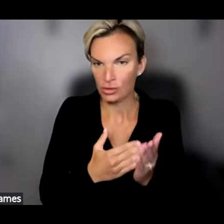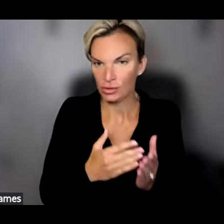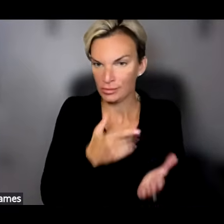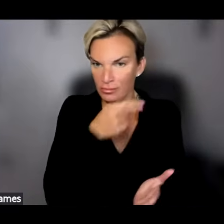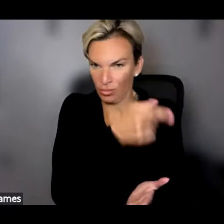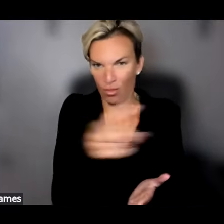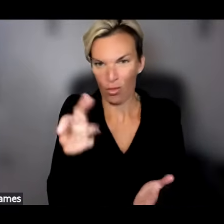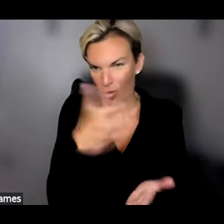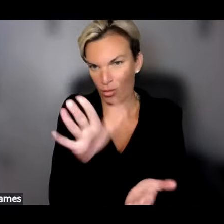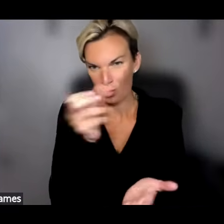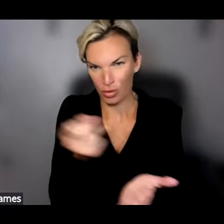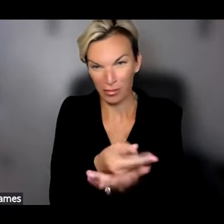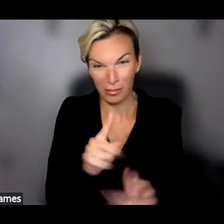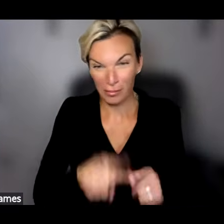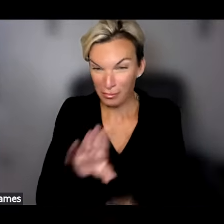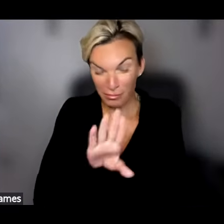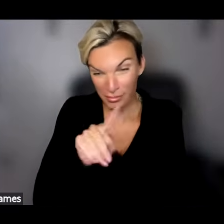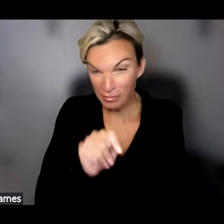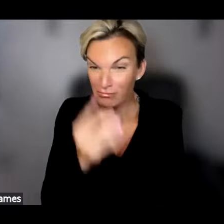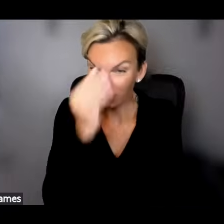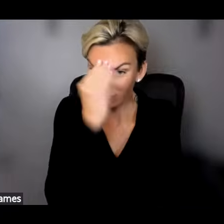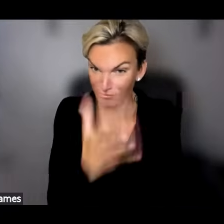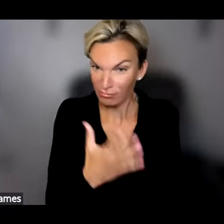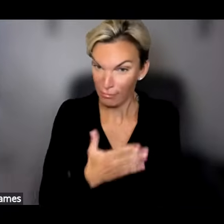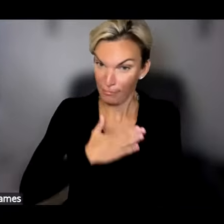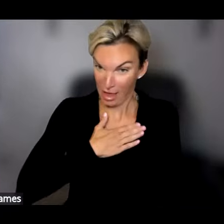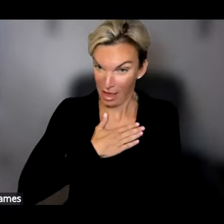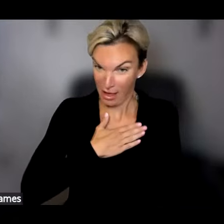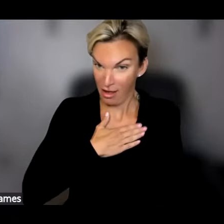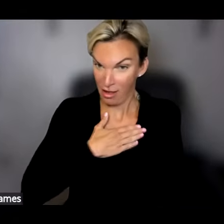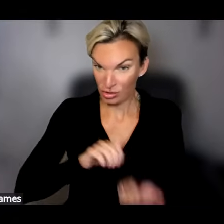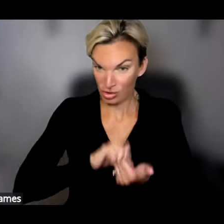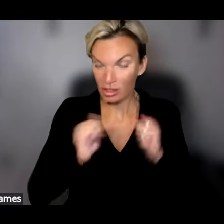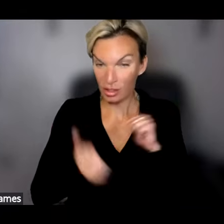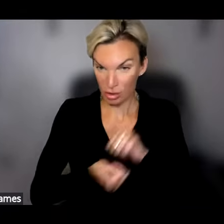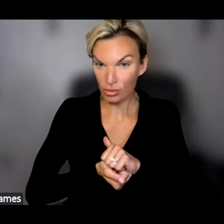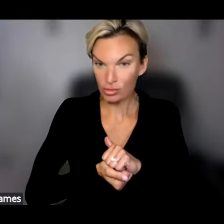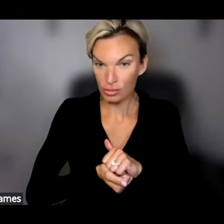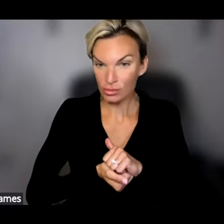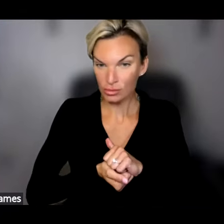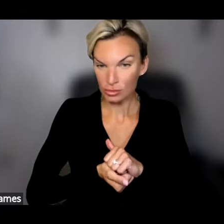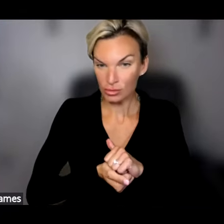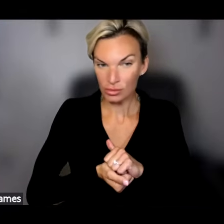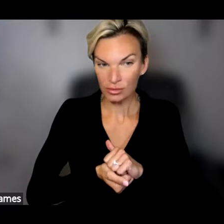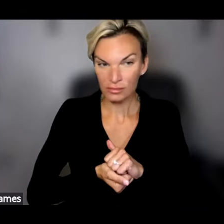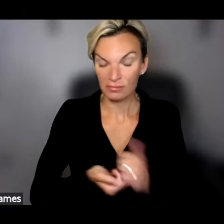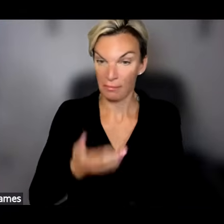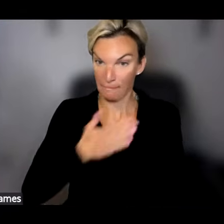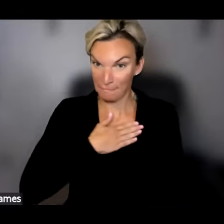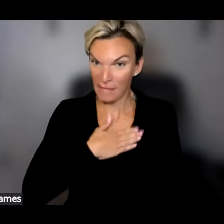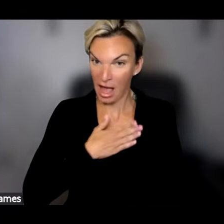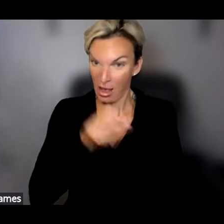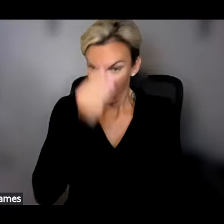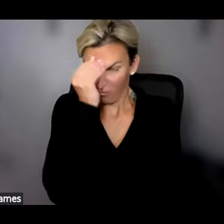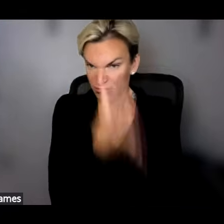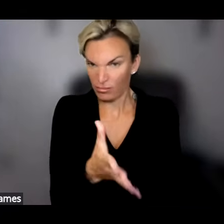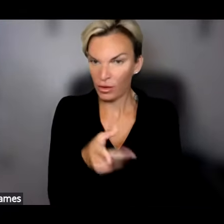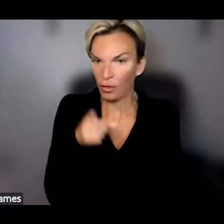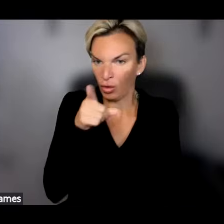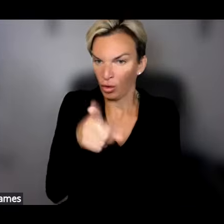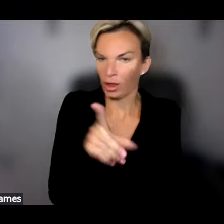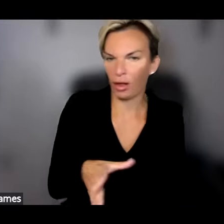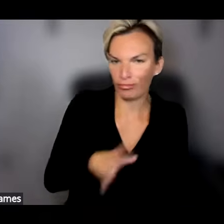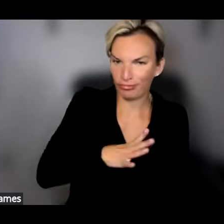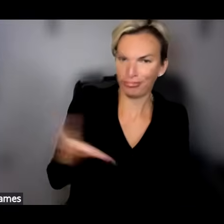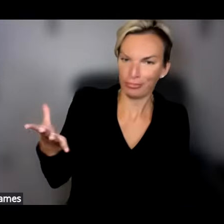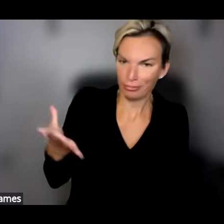But let me tell you about my changes. Apparently, that argument doesn't apply to something proposed by the petitioners as